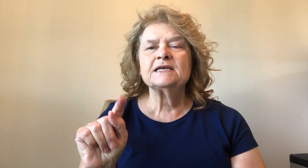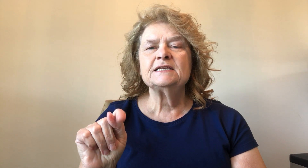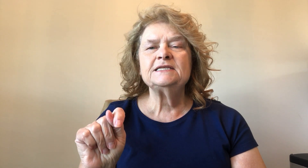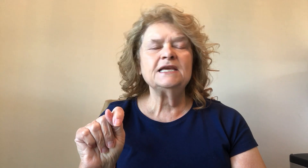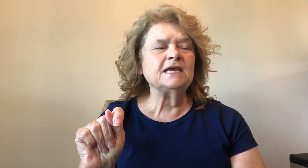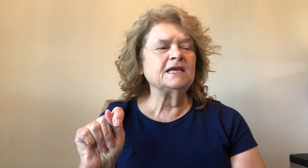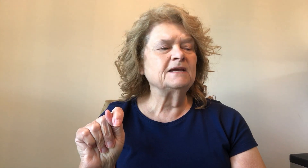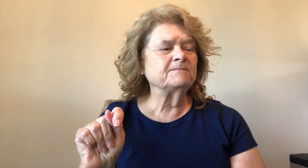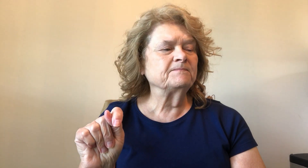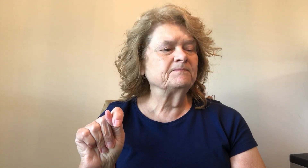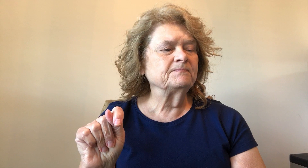F-I-R-S-T.